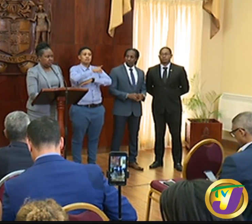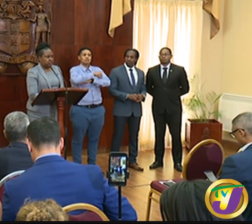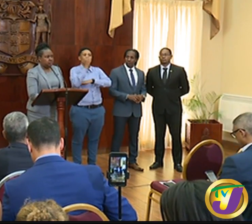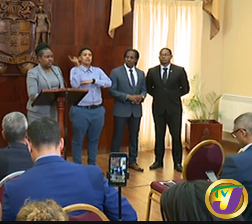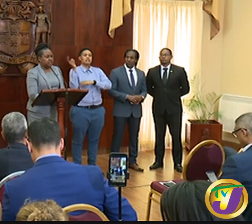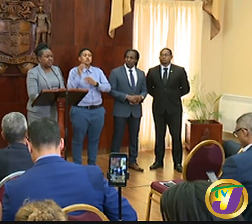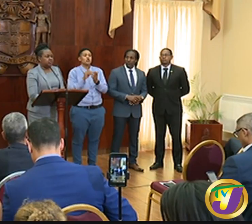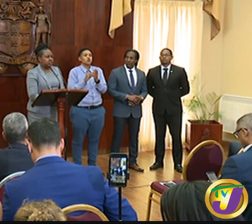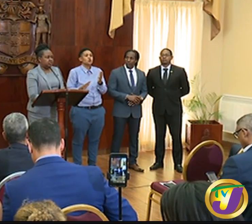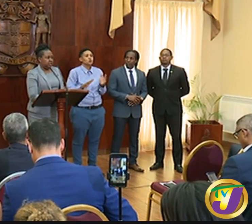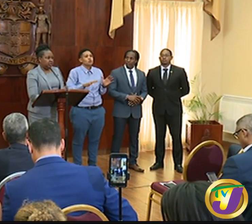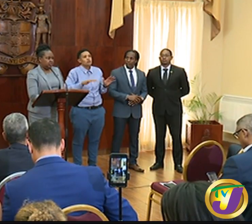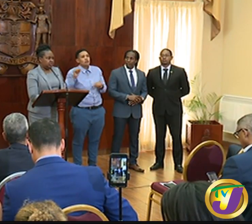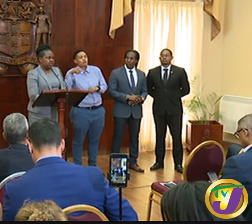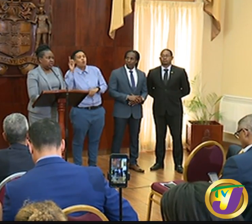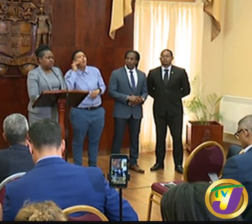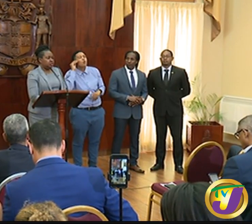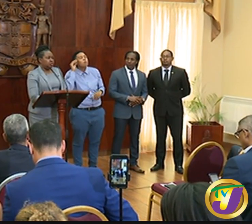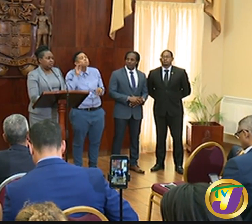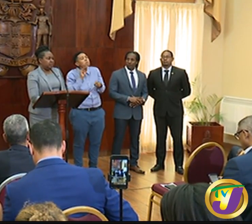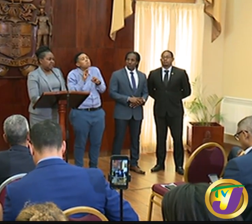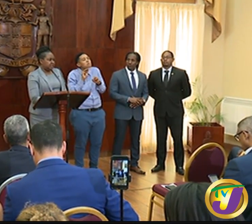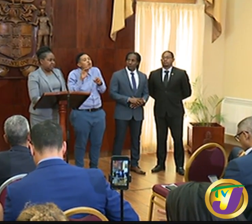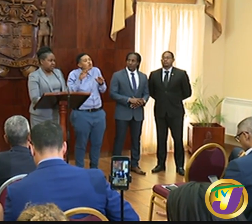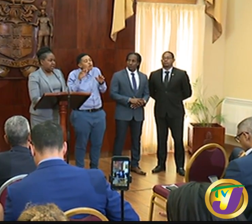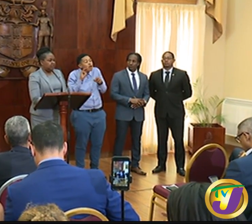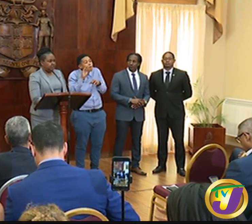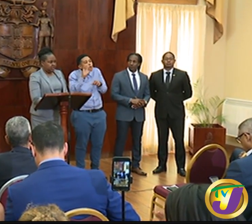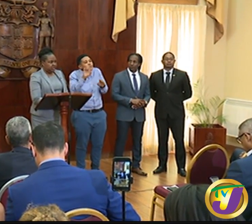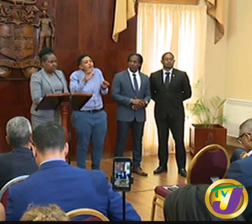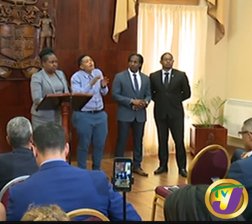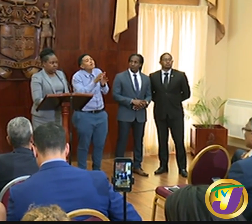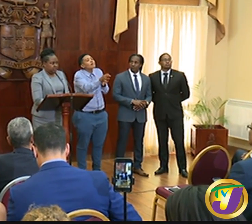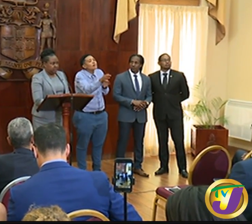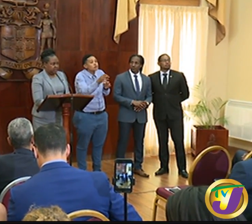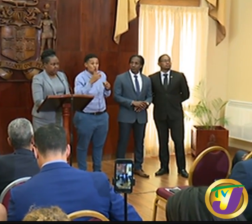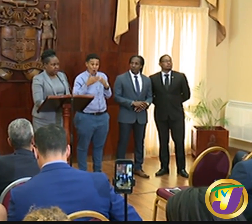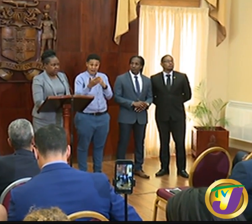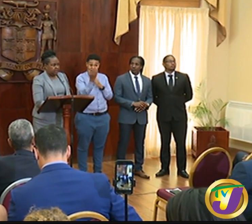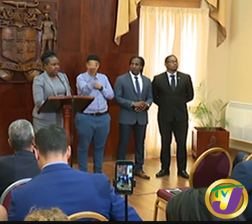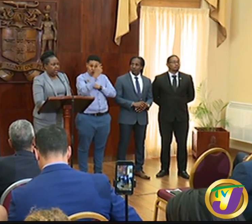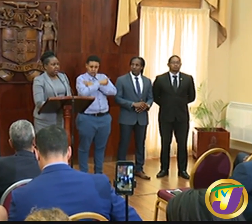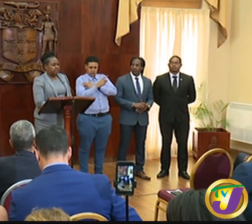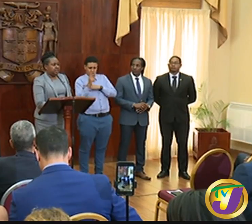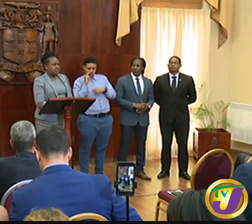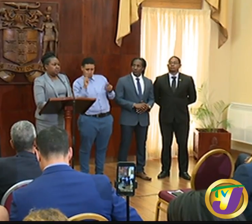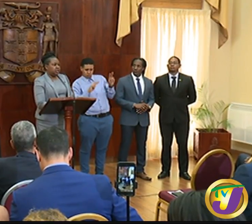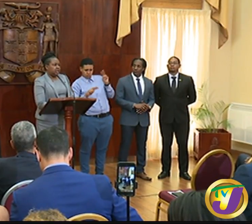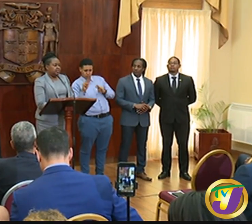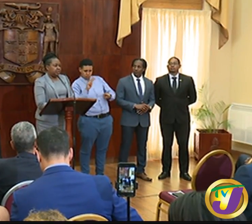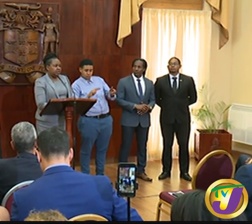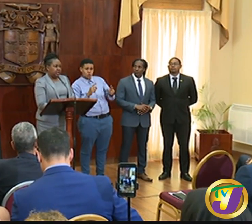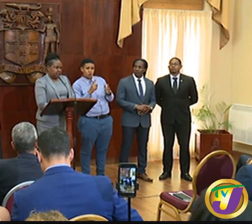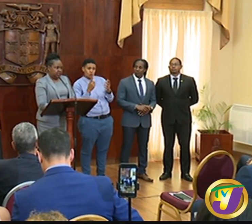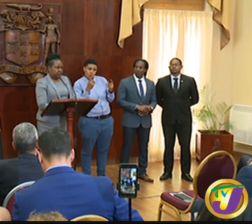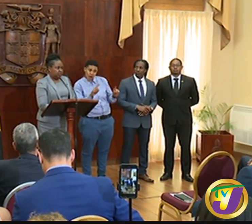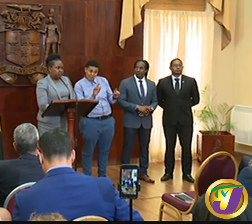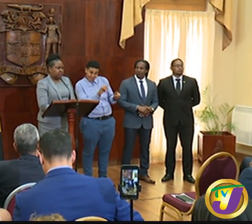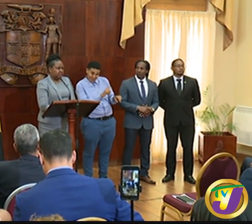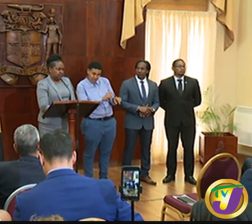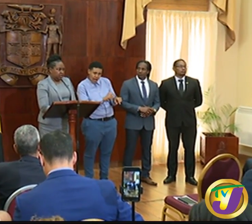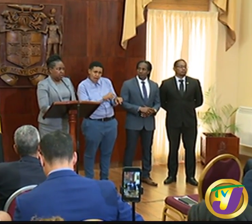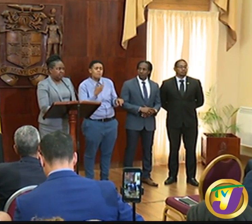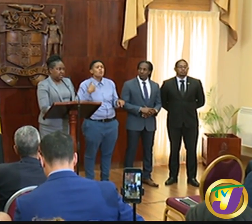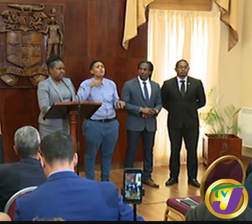the students are going to be out. So we will assess after the next 14 days, and based on what happened then